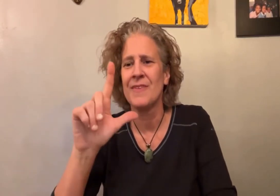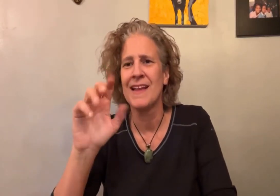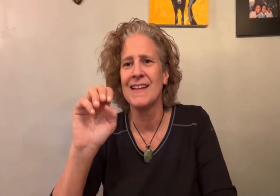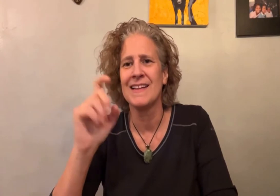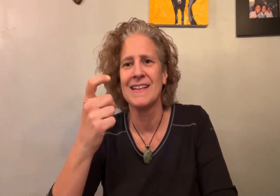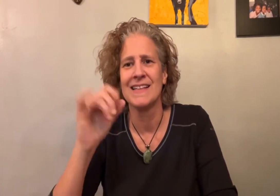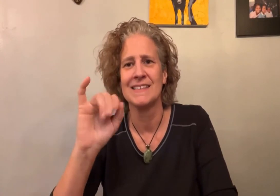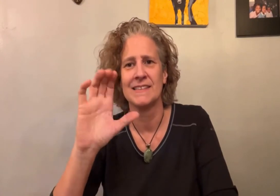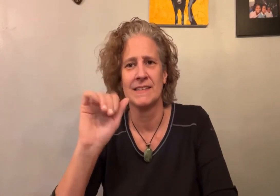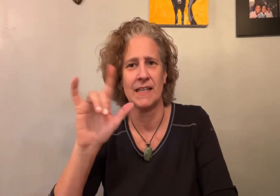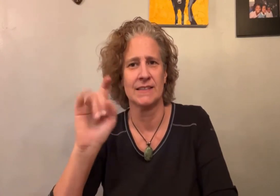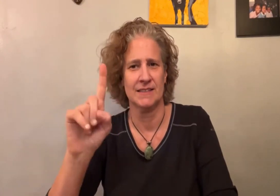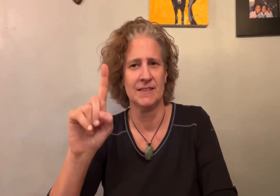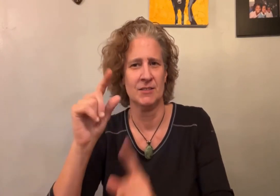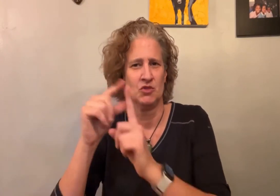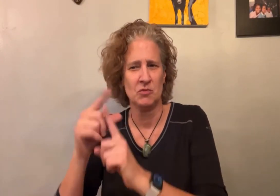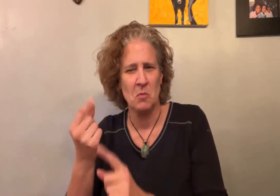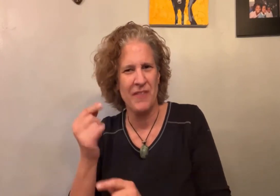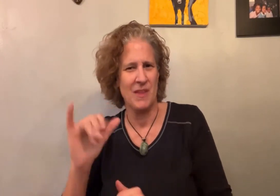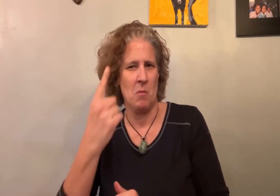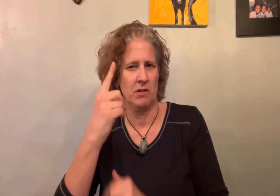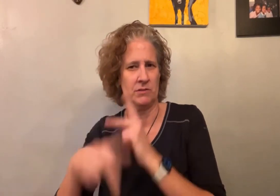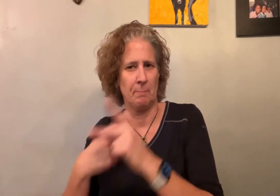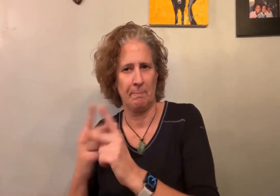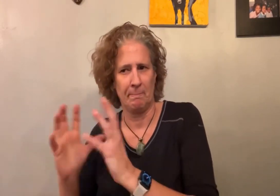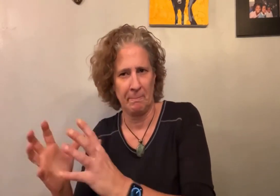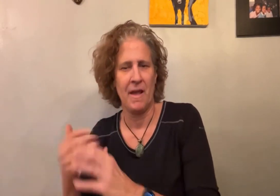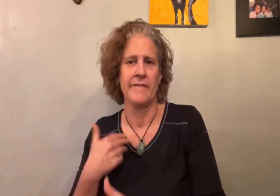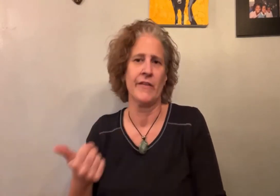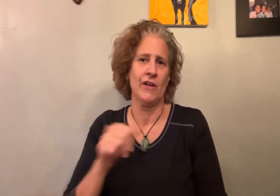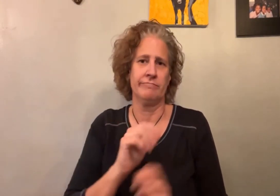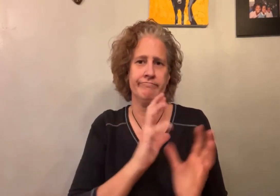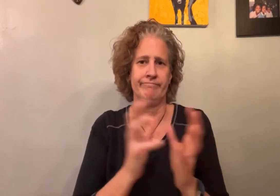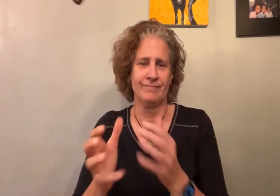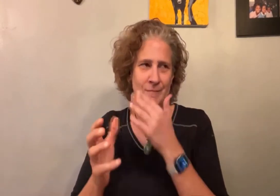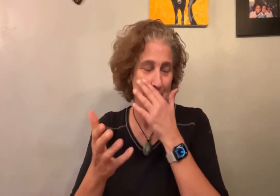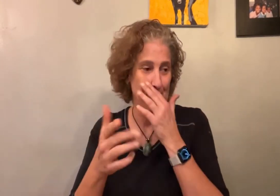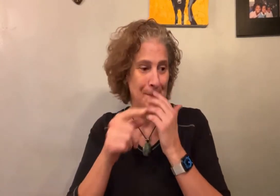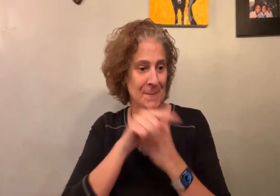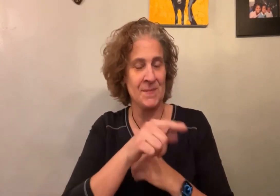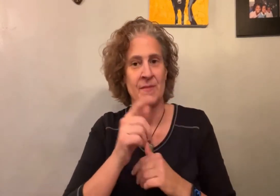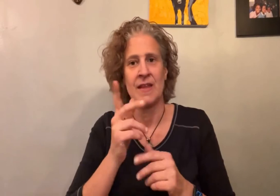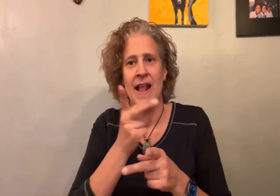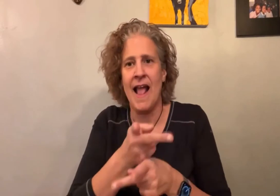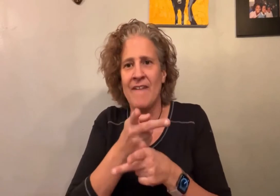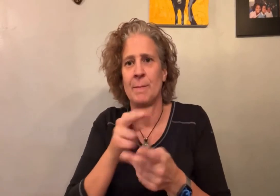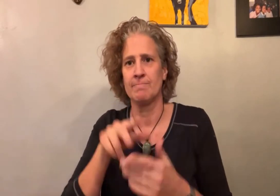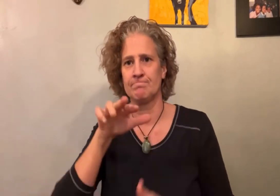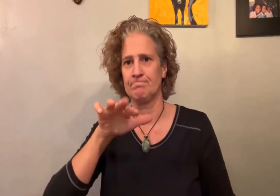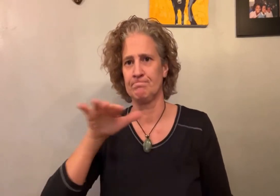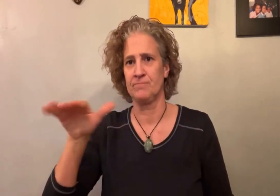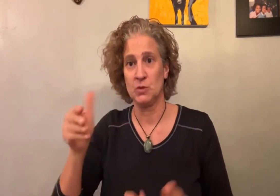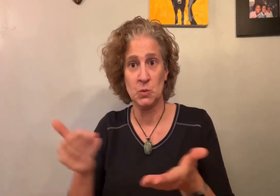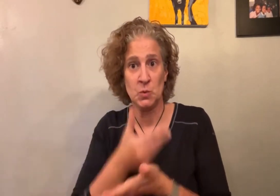fingerspelling. And we will look at 2- and 3-letter lexicalized fingerspelling as well. There's